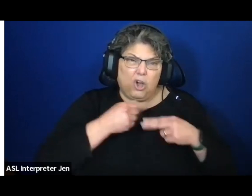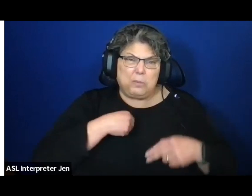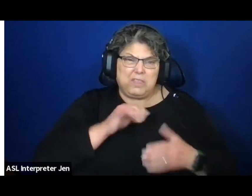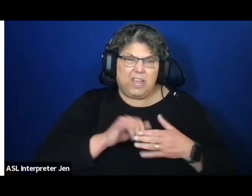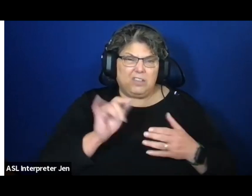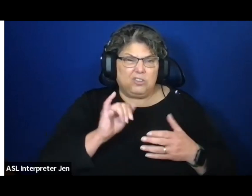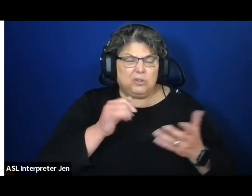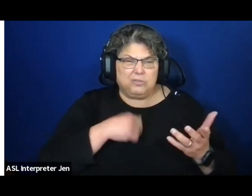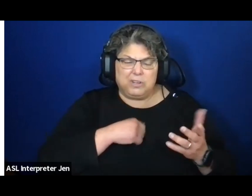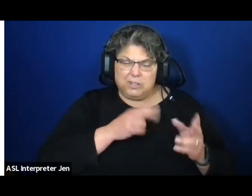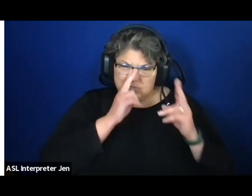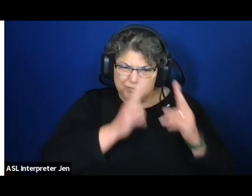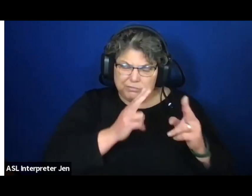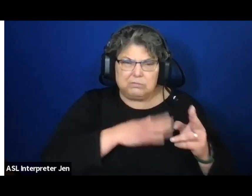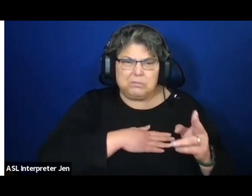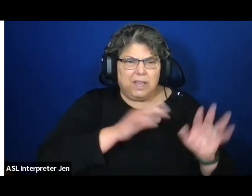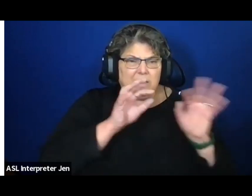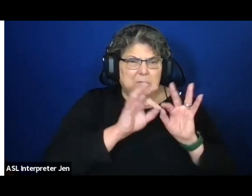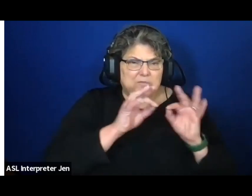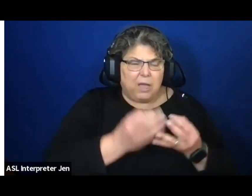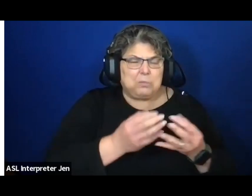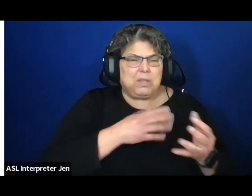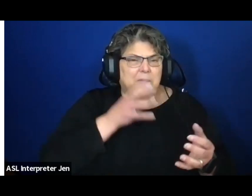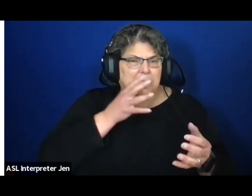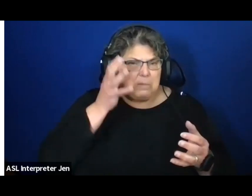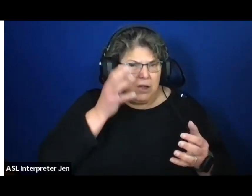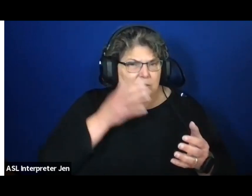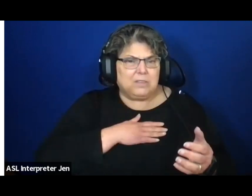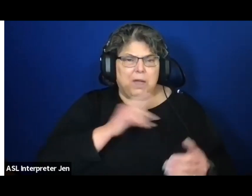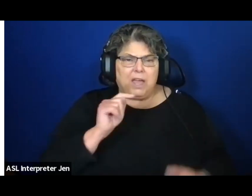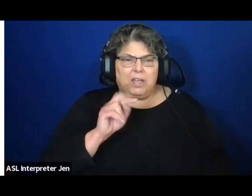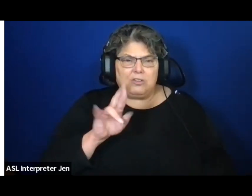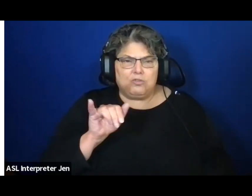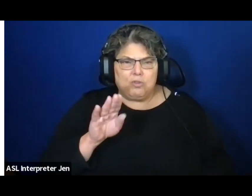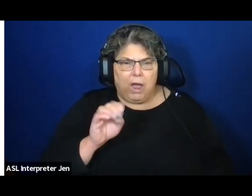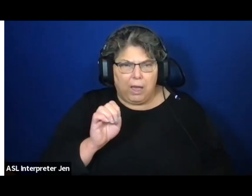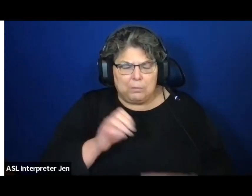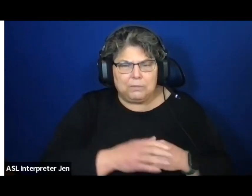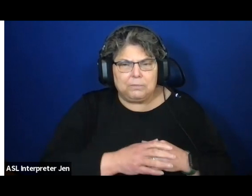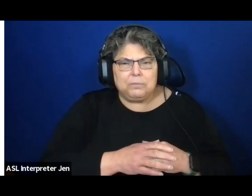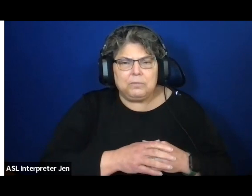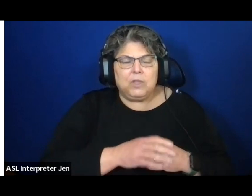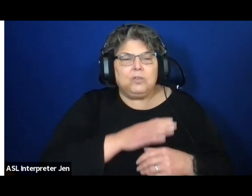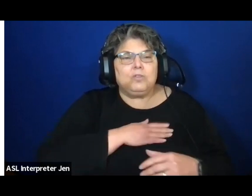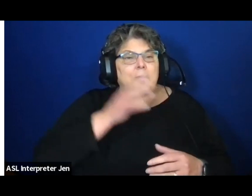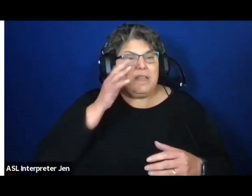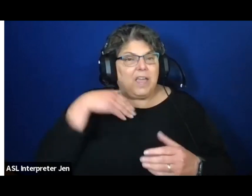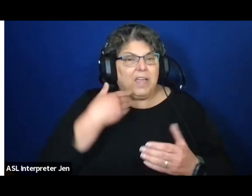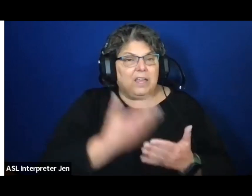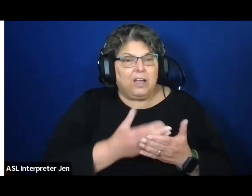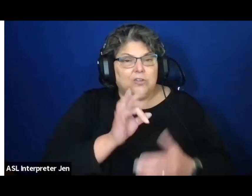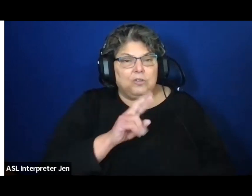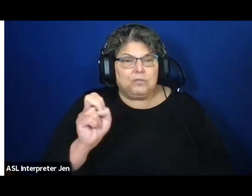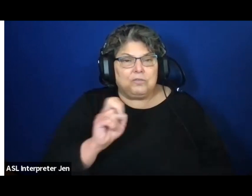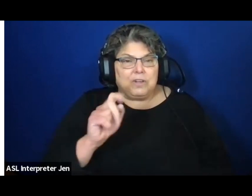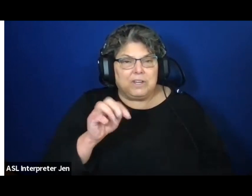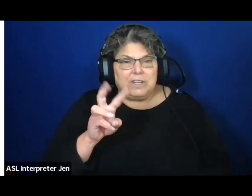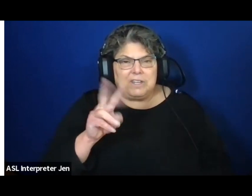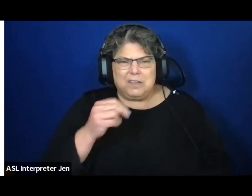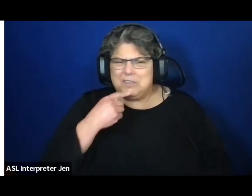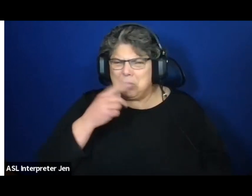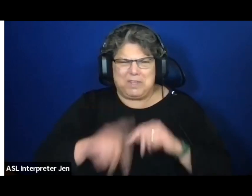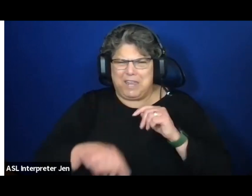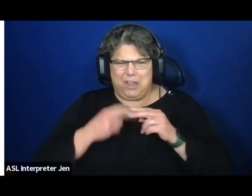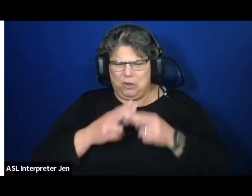my family, and my tribe. Sar, okay? When my dad got to Freetown, the folks were like, well, we can't be calling you Sar around our